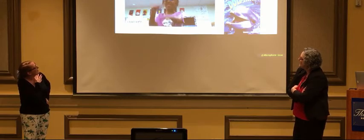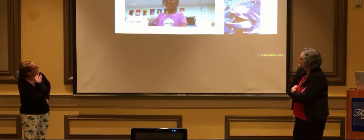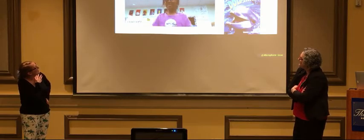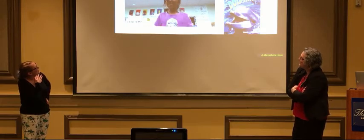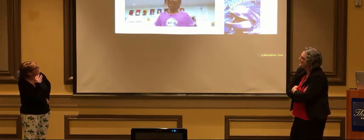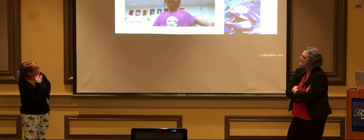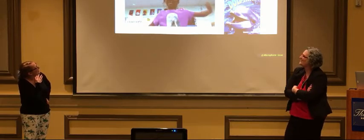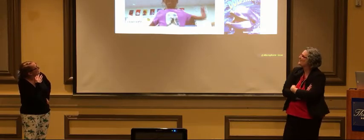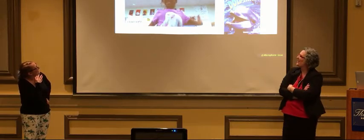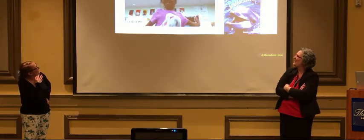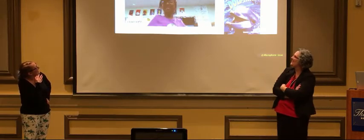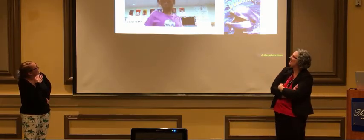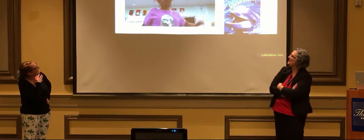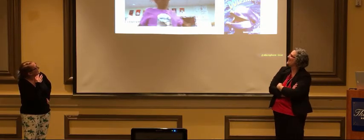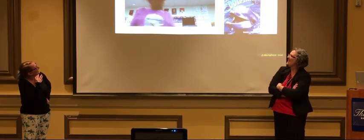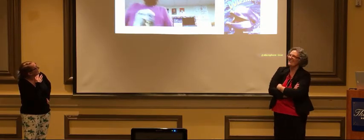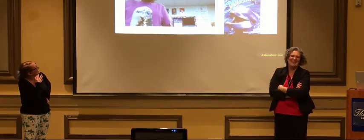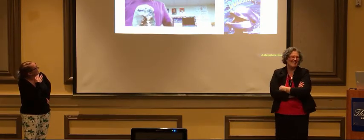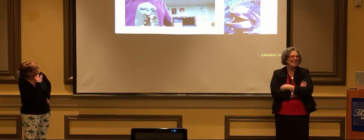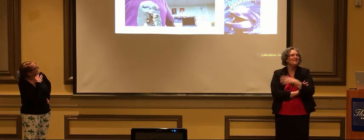You knock it off.